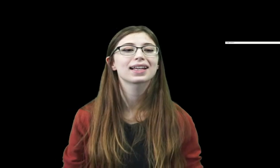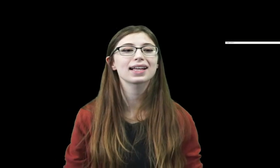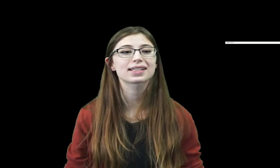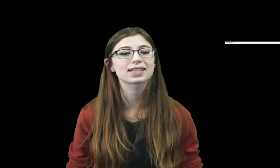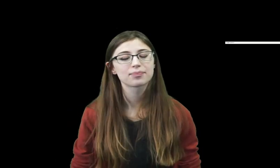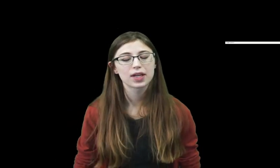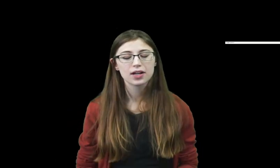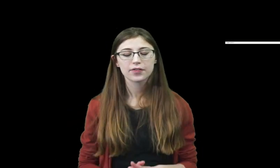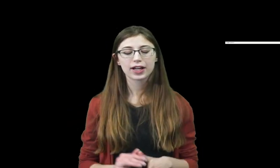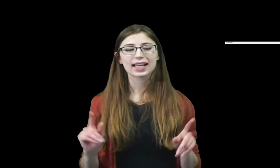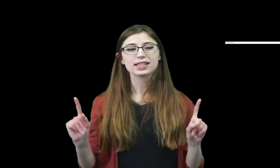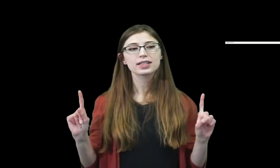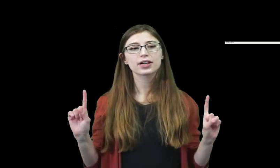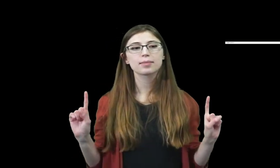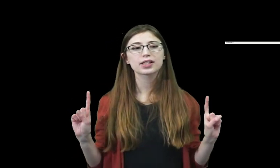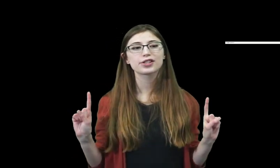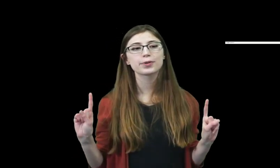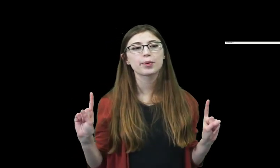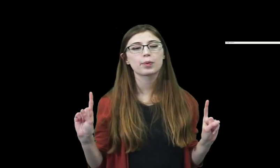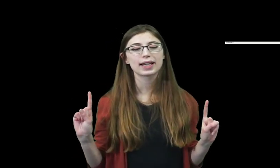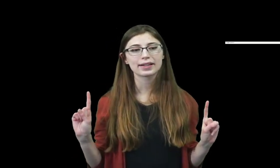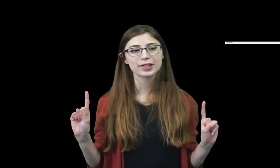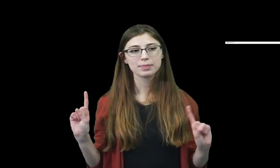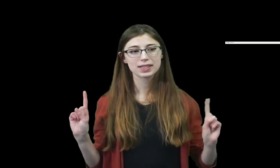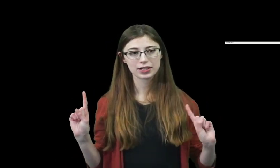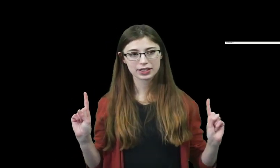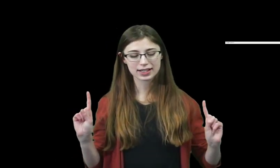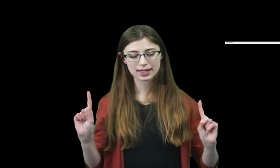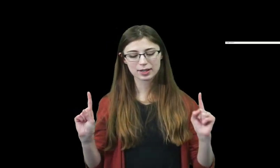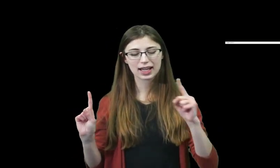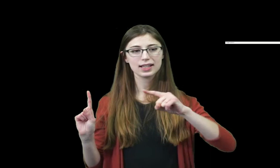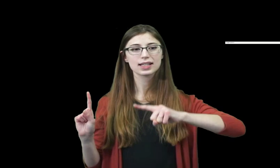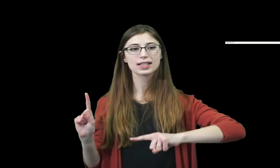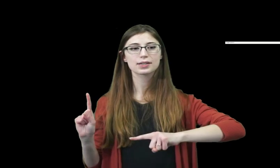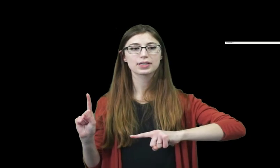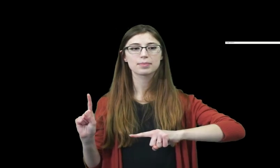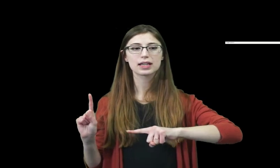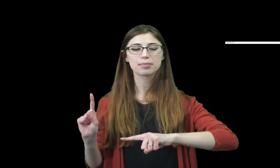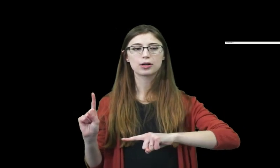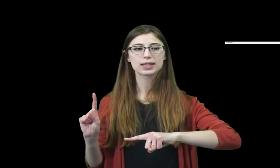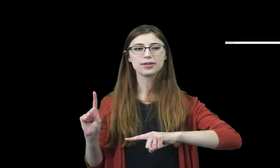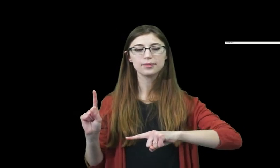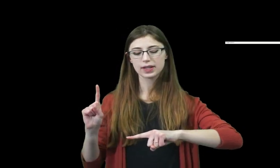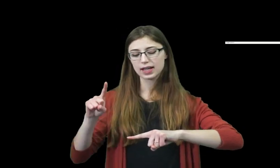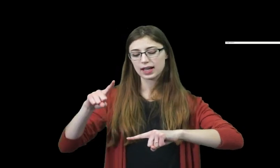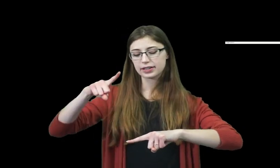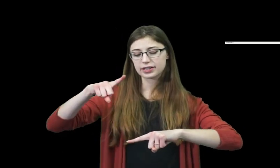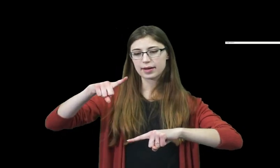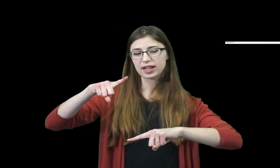Can't. For can't, you're going to make 2 one handshakes. Your non-dominant hand is going to be palm down, and your dominant hand